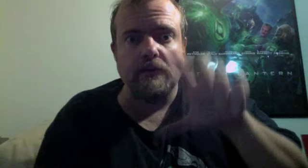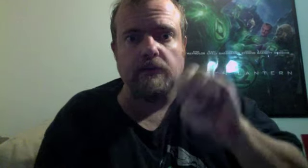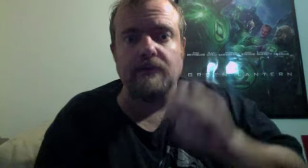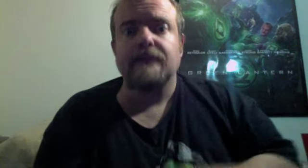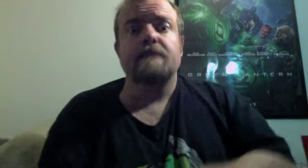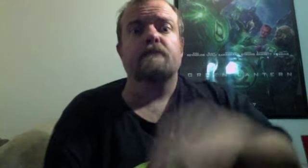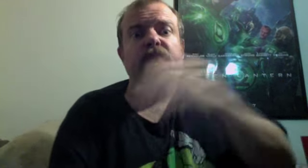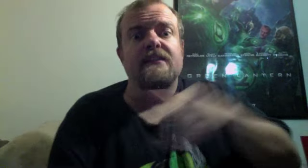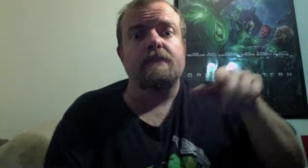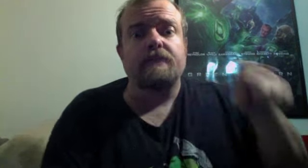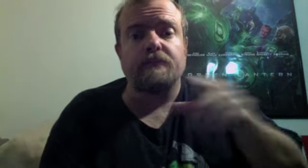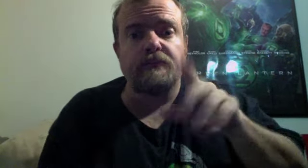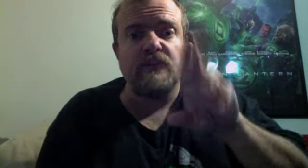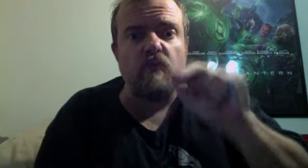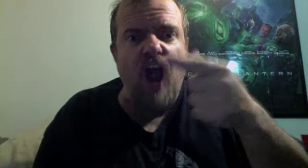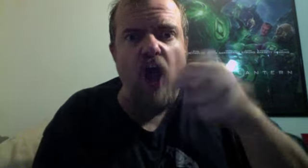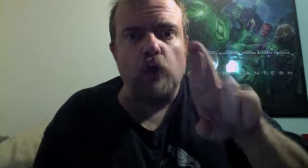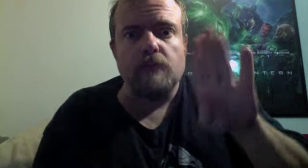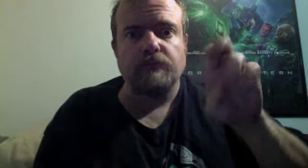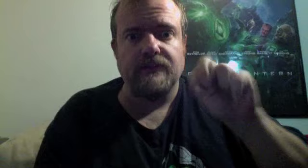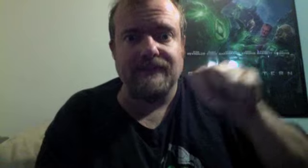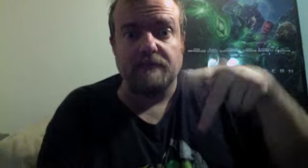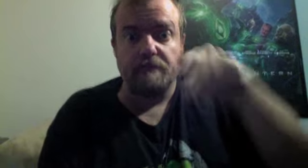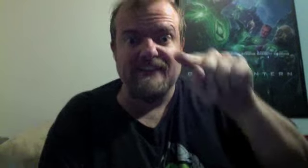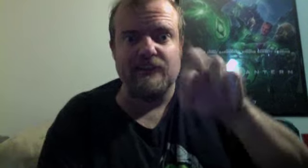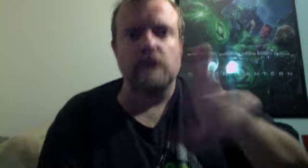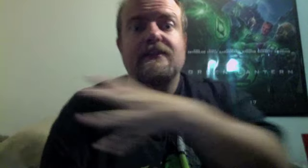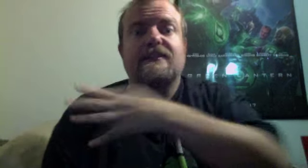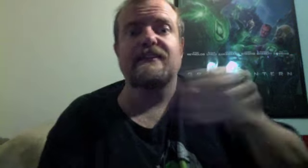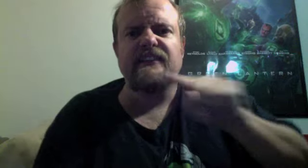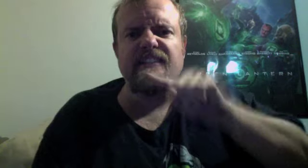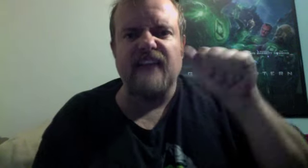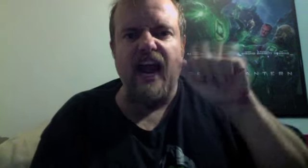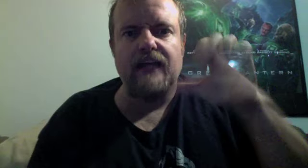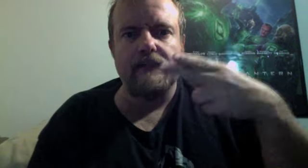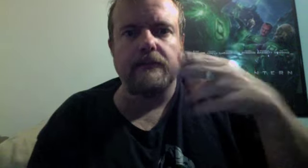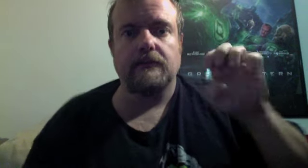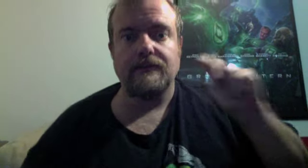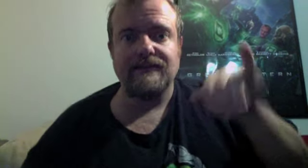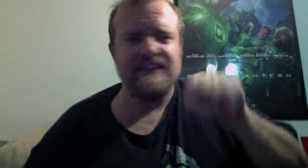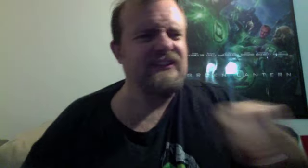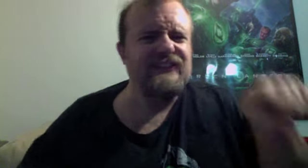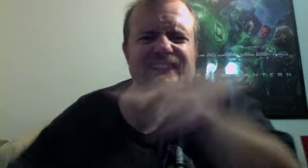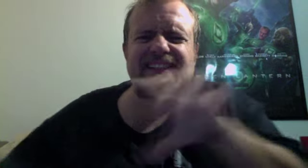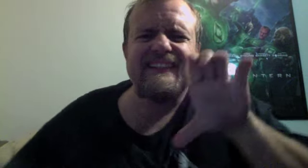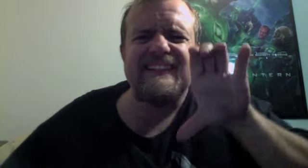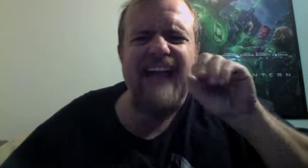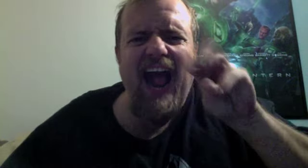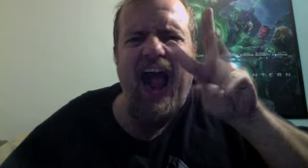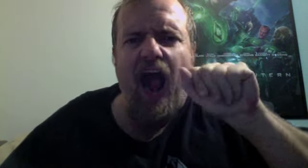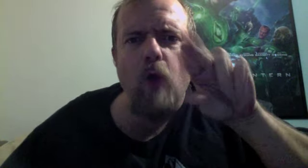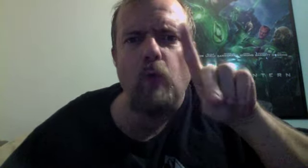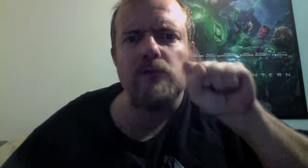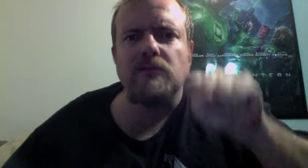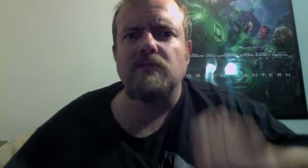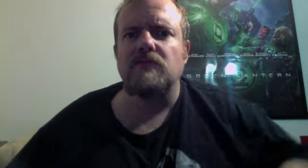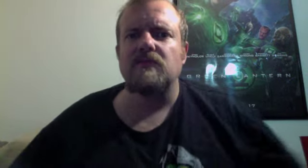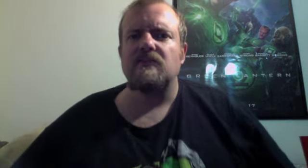your social status? Dragon is the answer. Watch this. I can say anything, and Dragon will capture